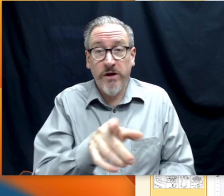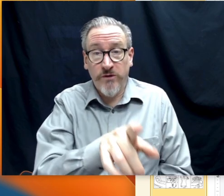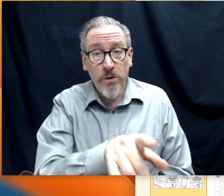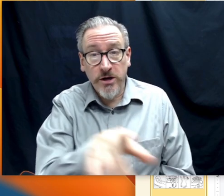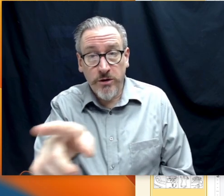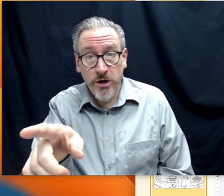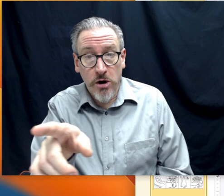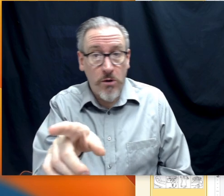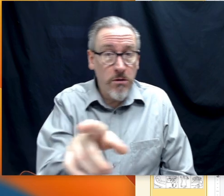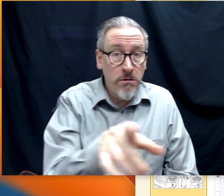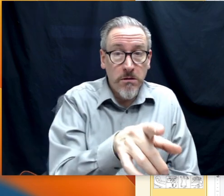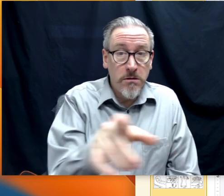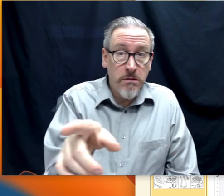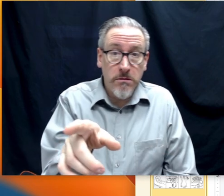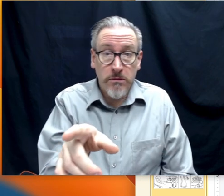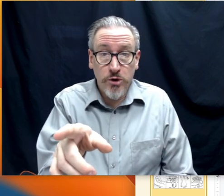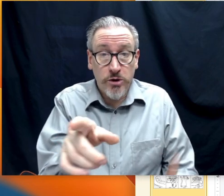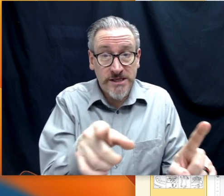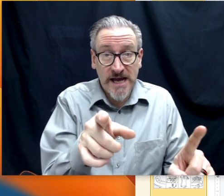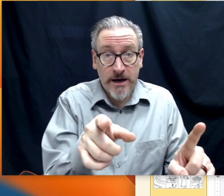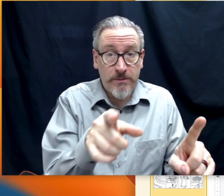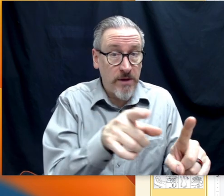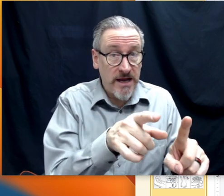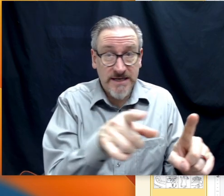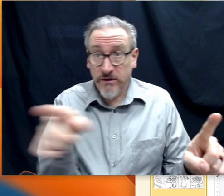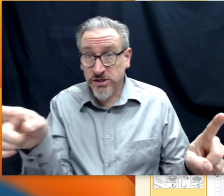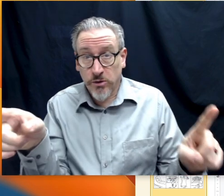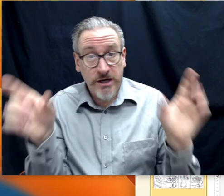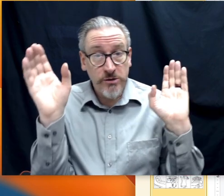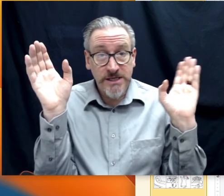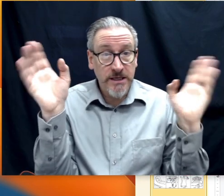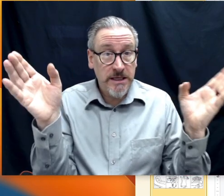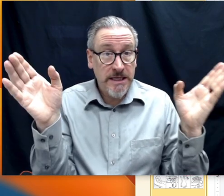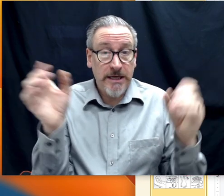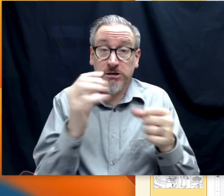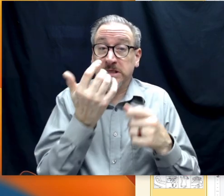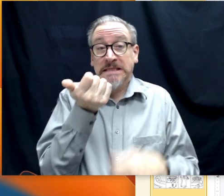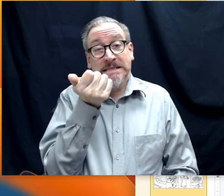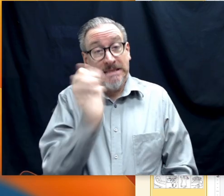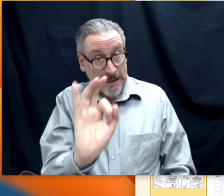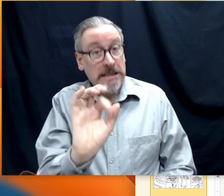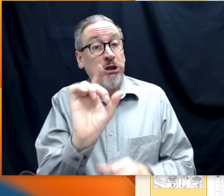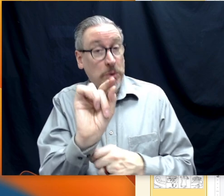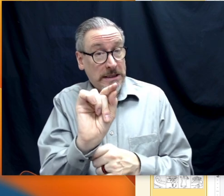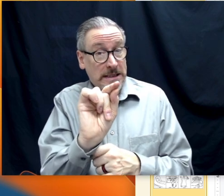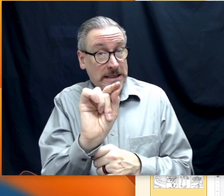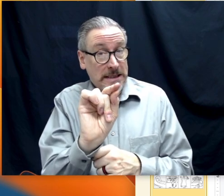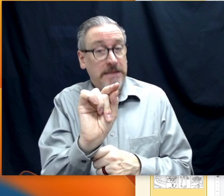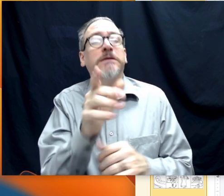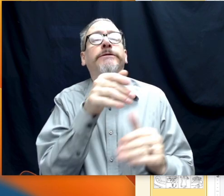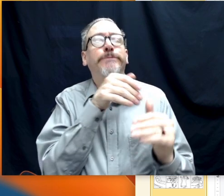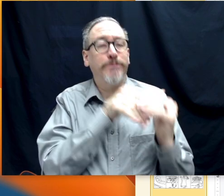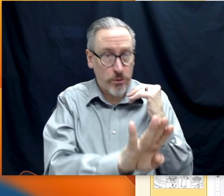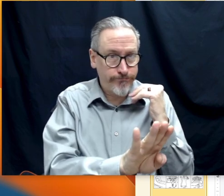So if you want, you could set up and tell the story using the years.